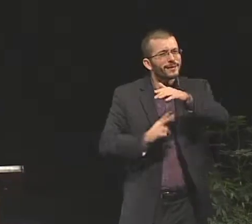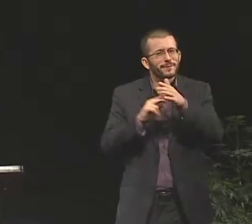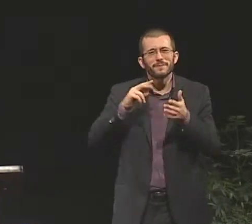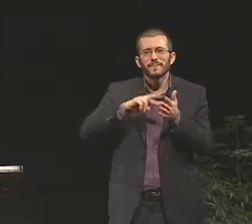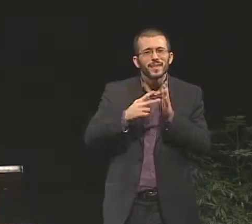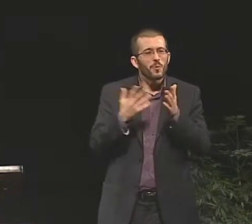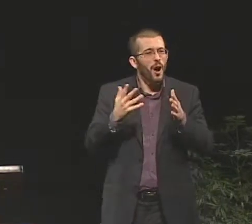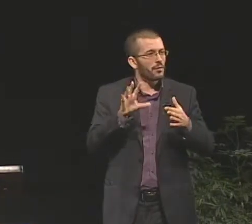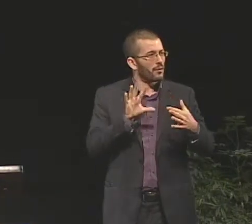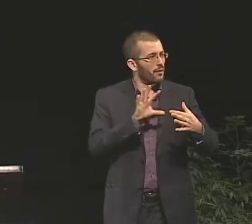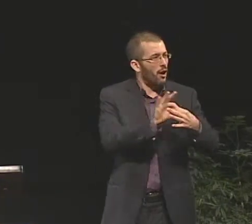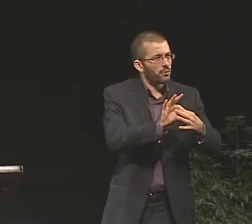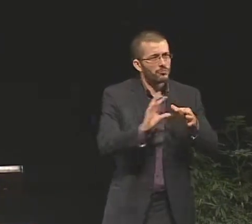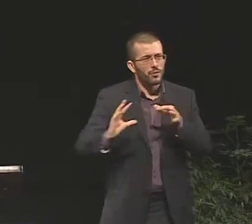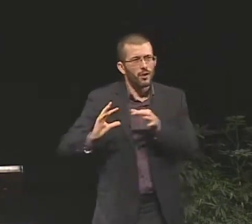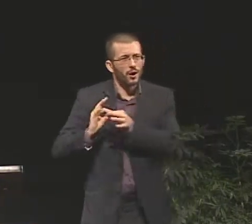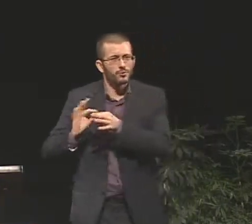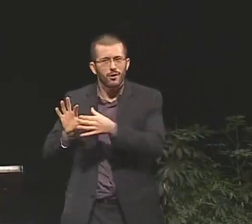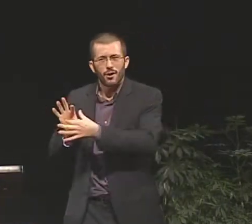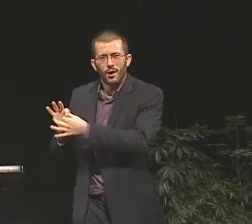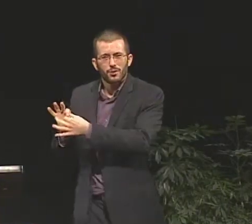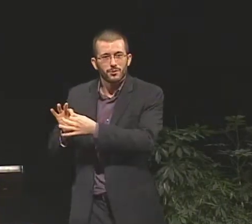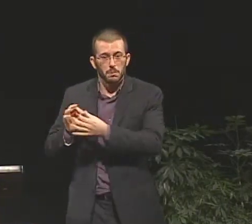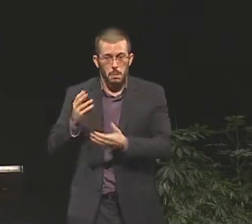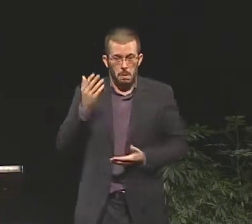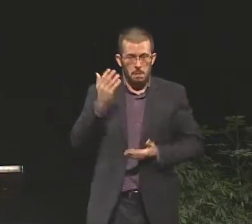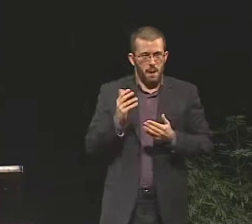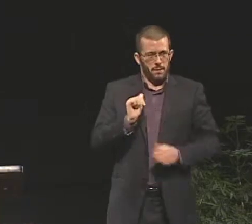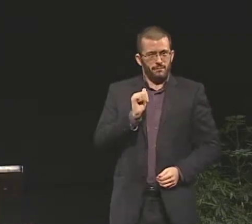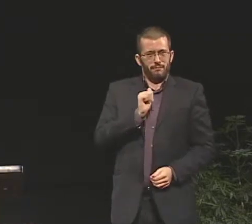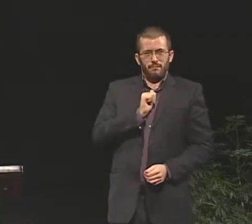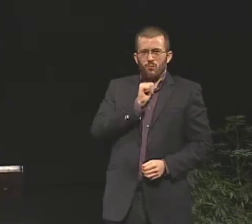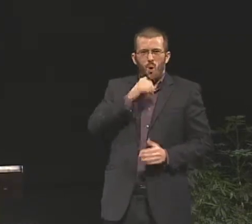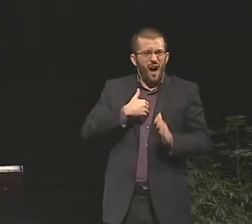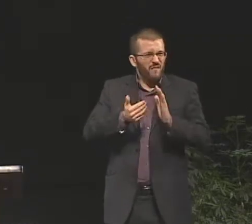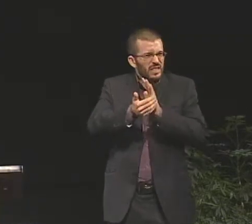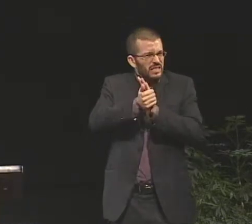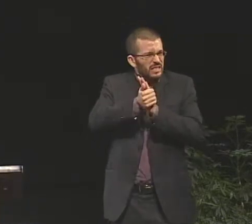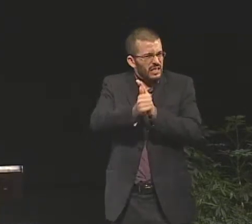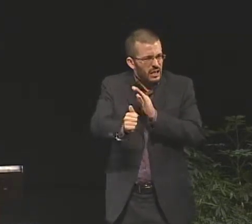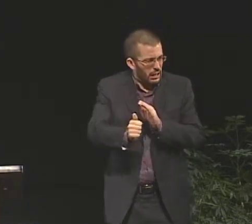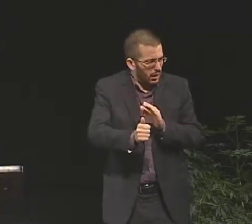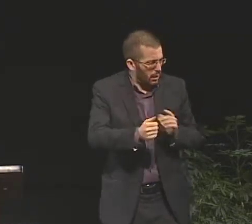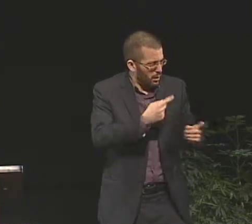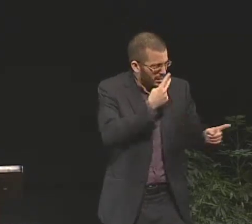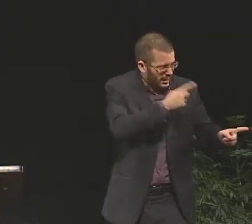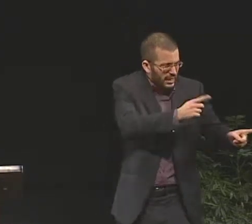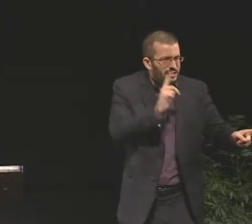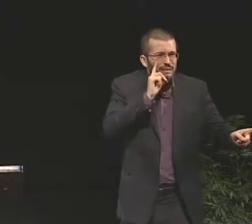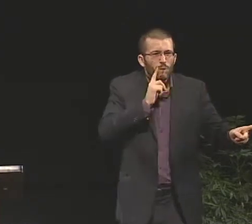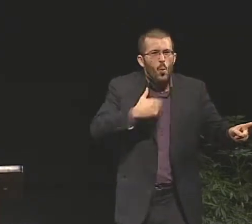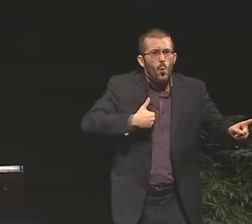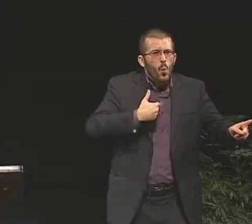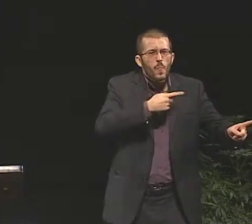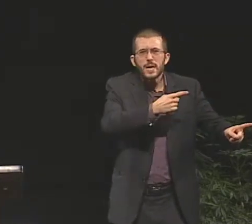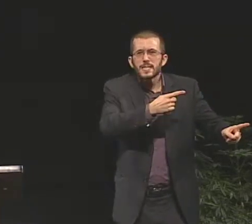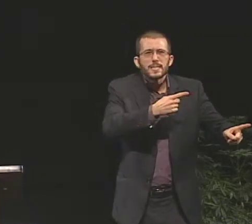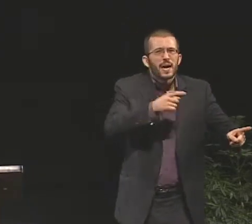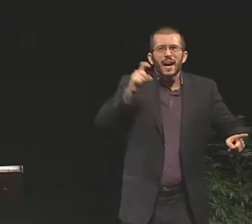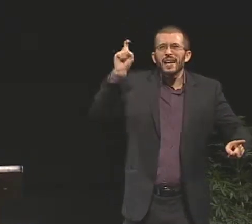Building bridges, making those connections. Maybe I don't have a necessary skill to resolve some